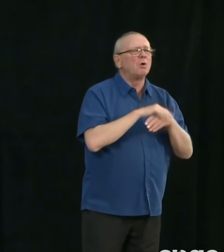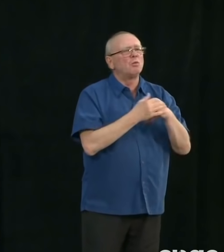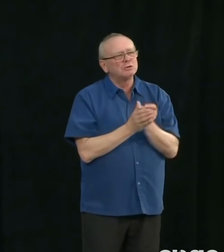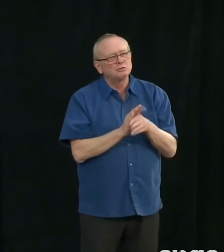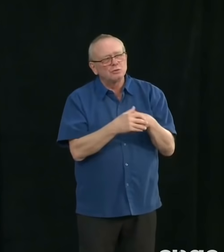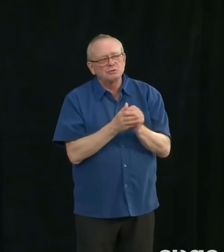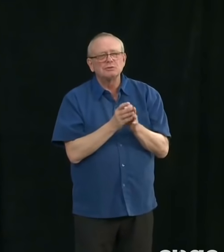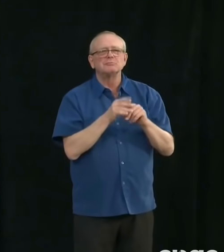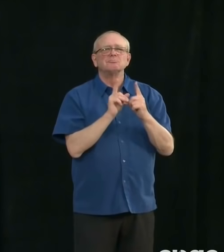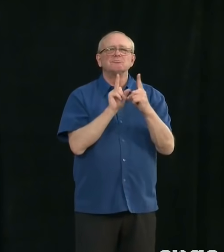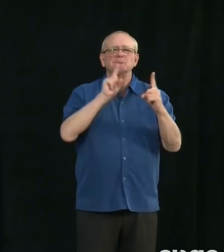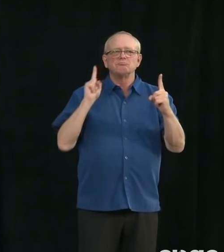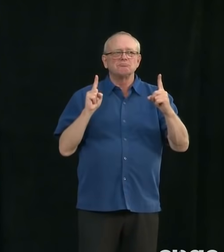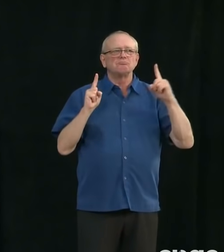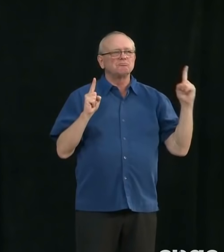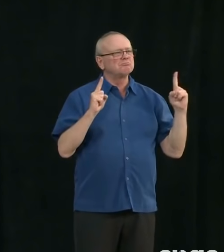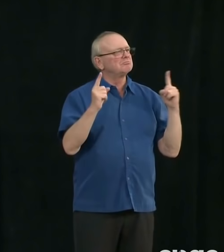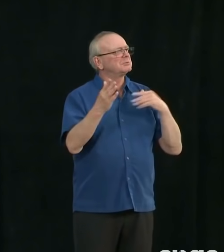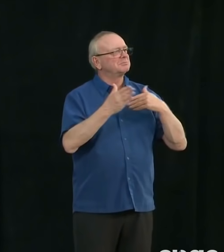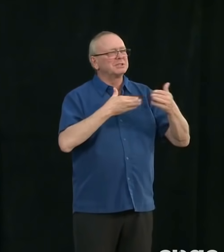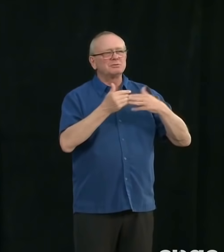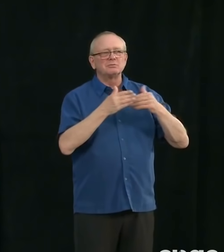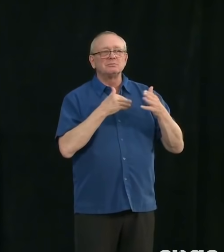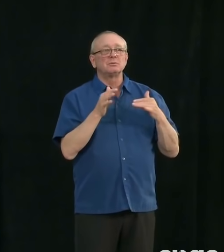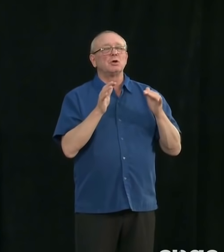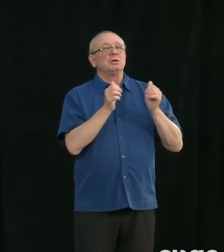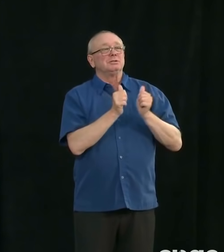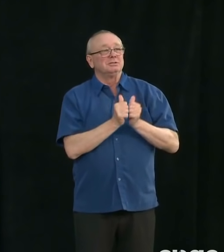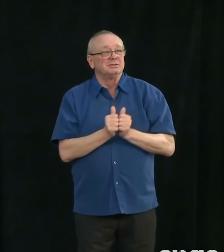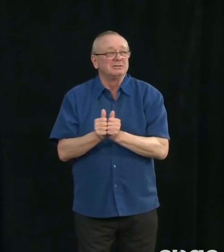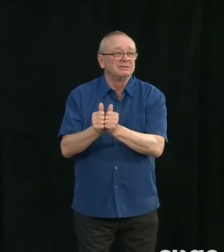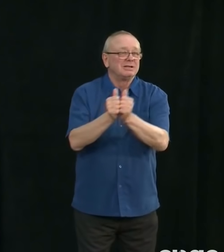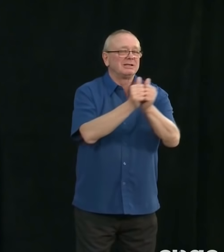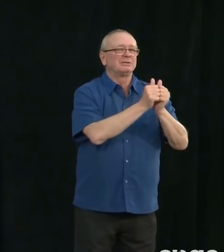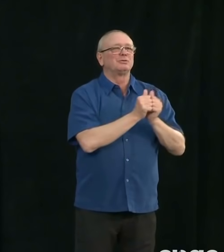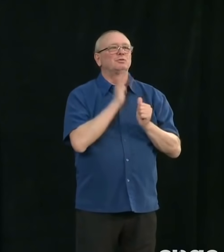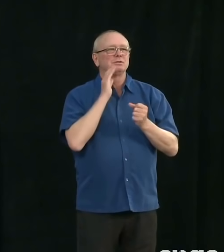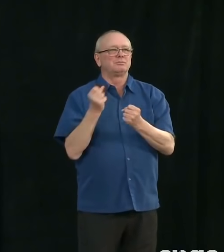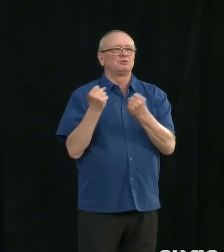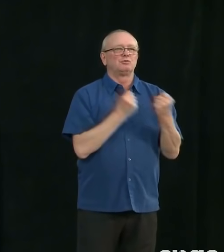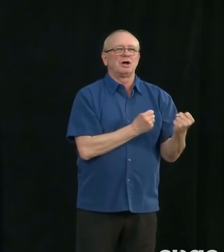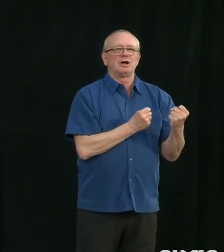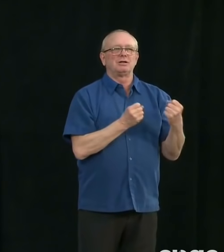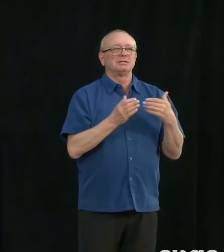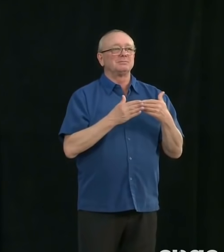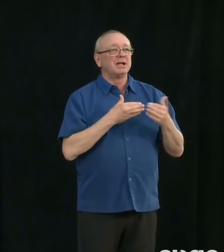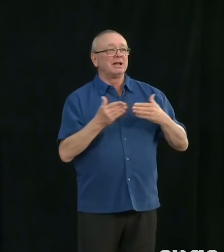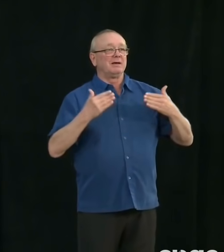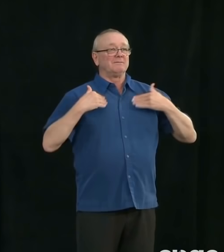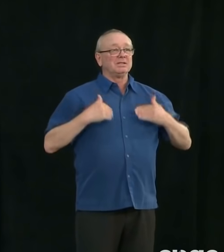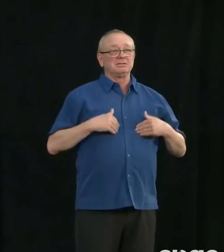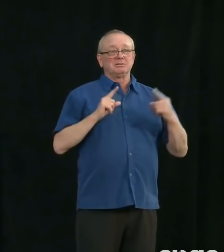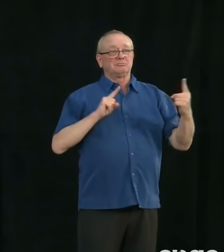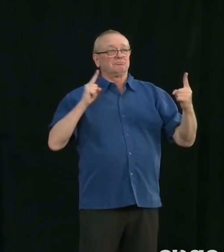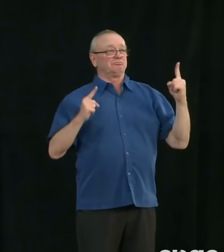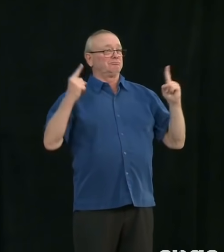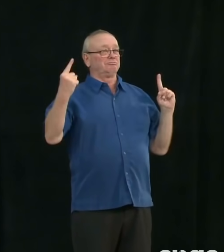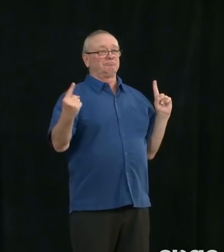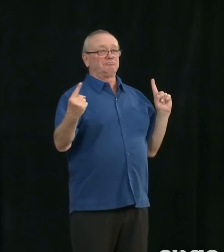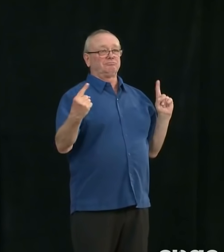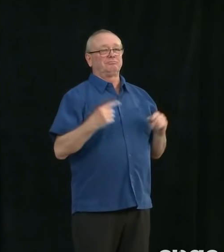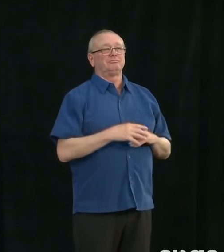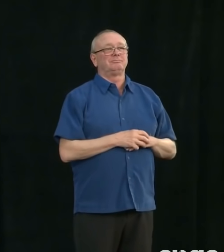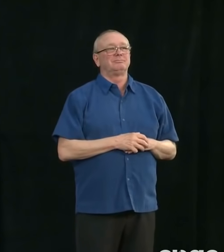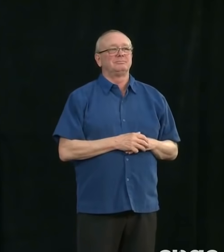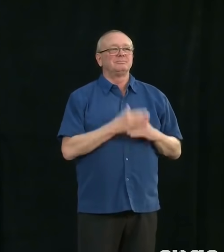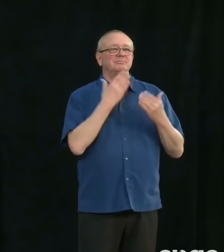apart. Thank you, and I'll be happy to take questions. Operator, we'll now go to the phone. Just a reminder that in addition to today's speakers, we